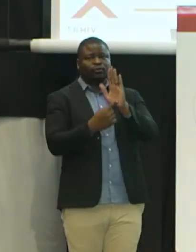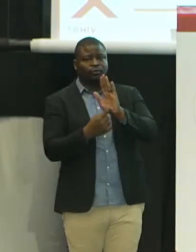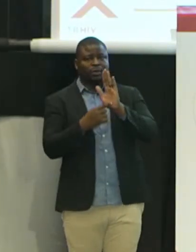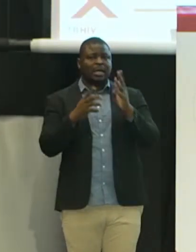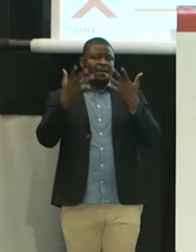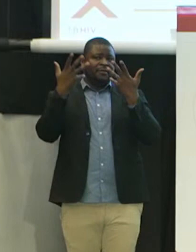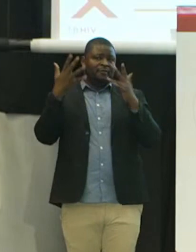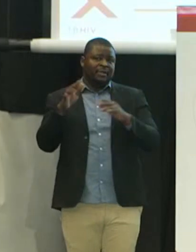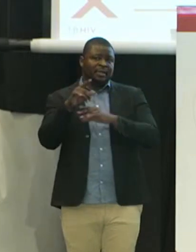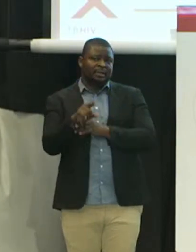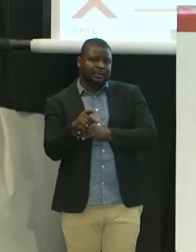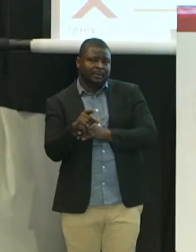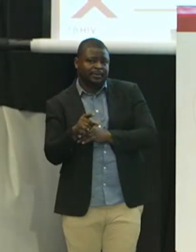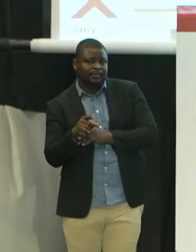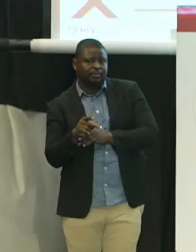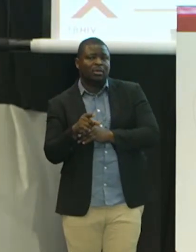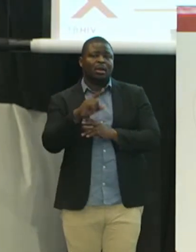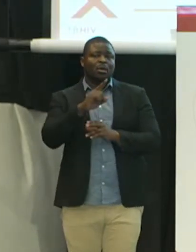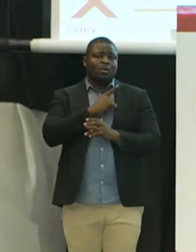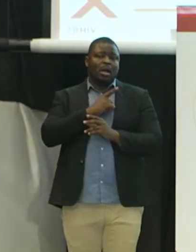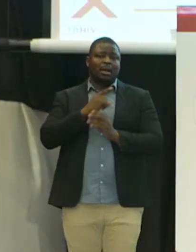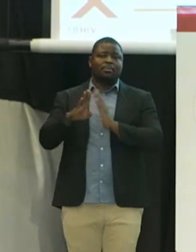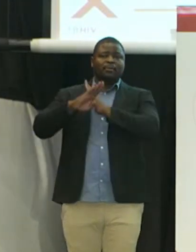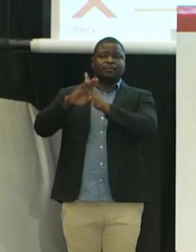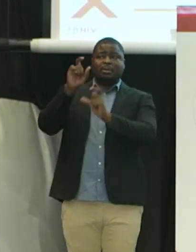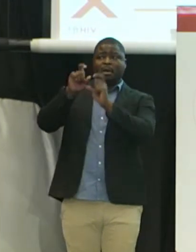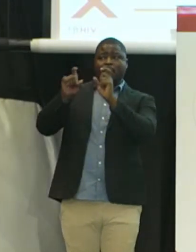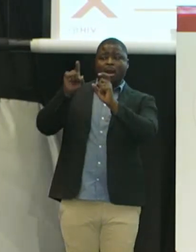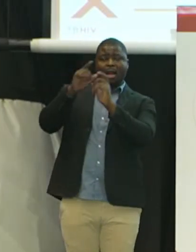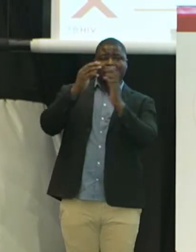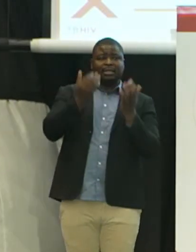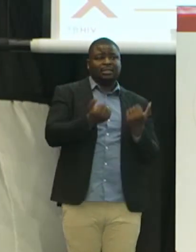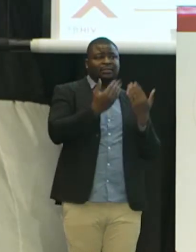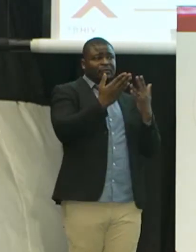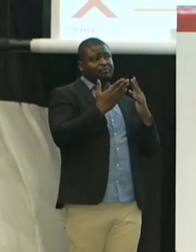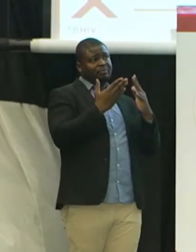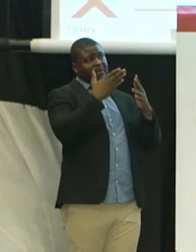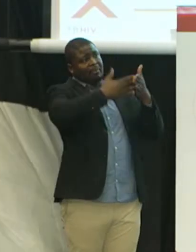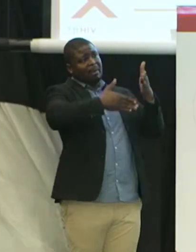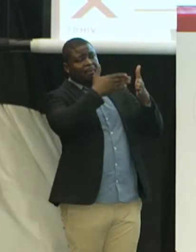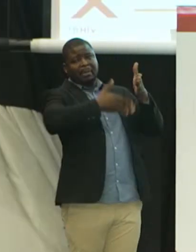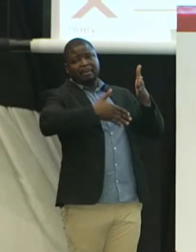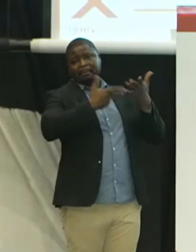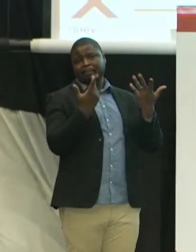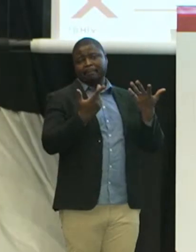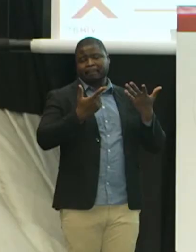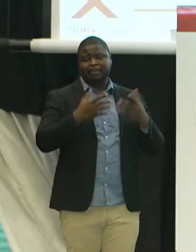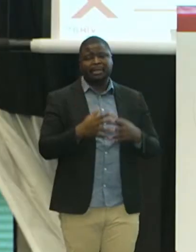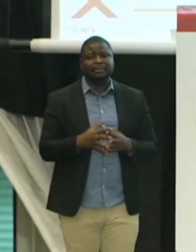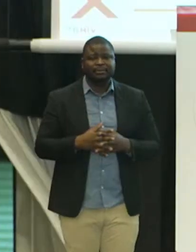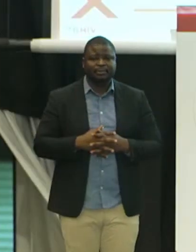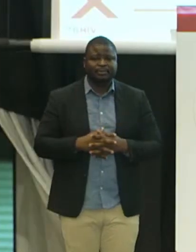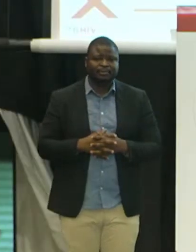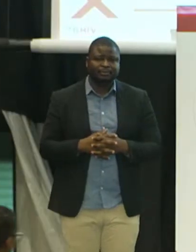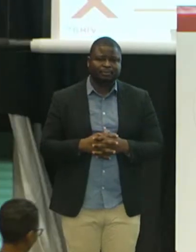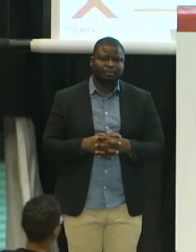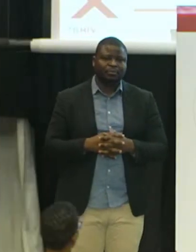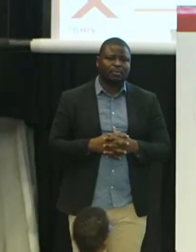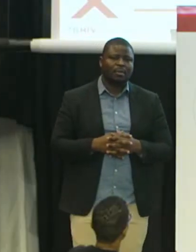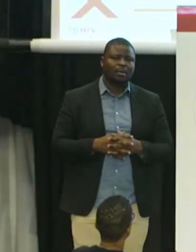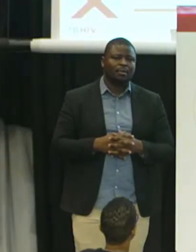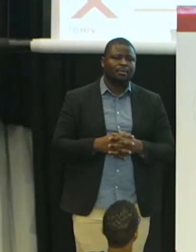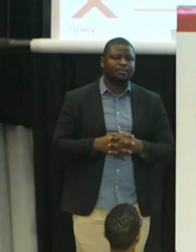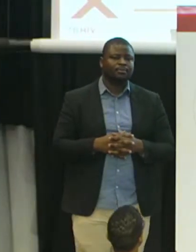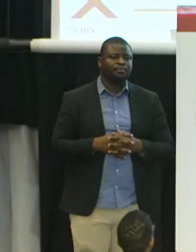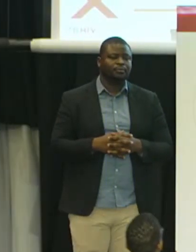which prevent people from accessing the services they need. So, and I've